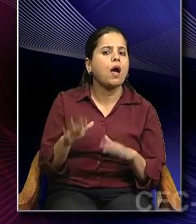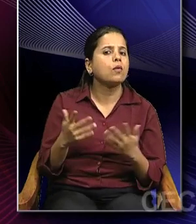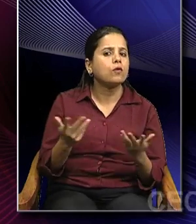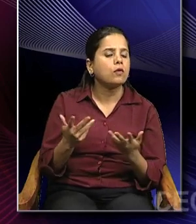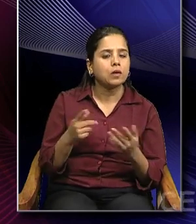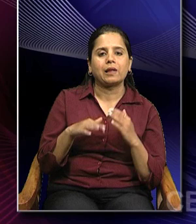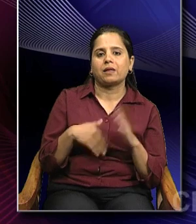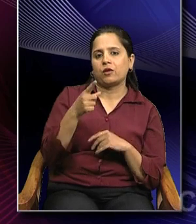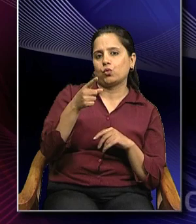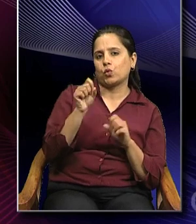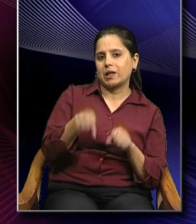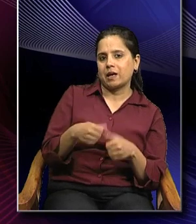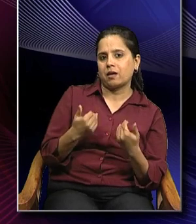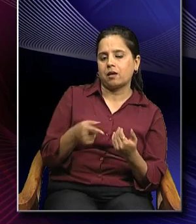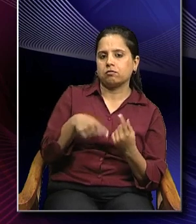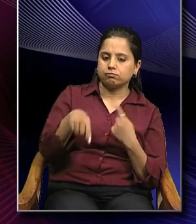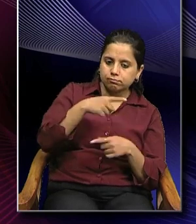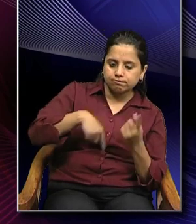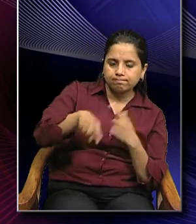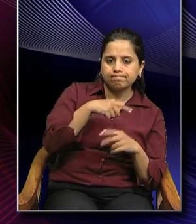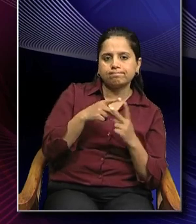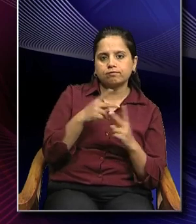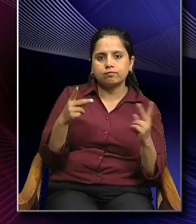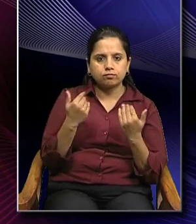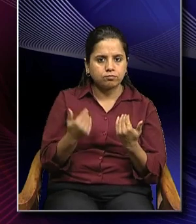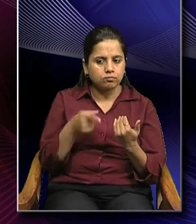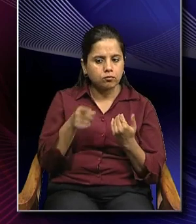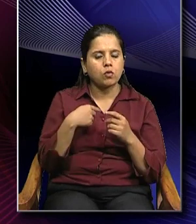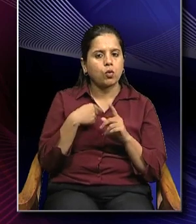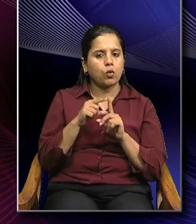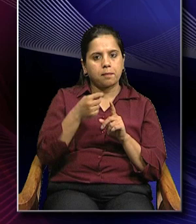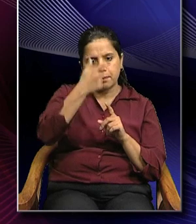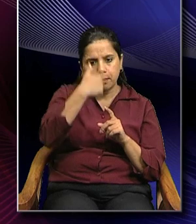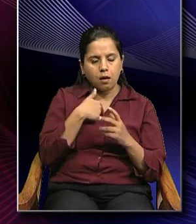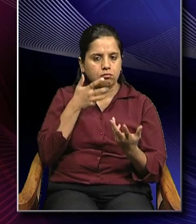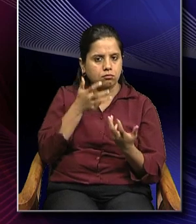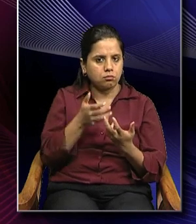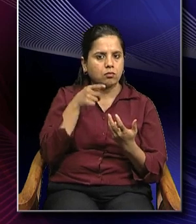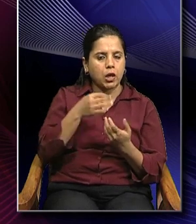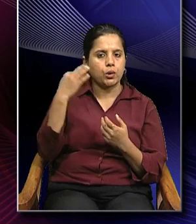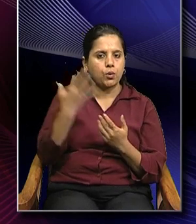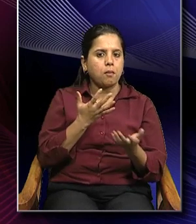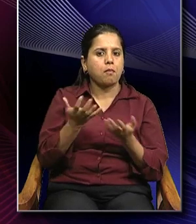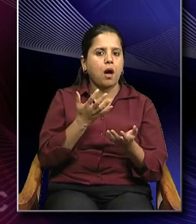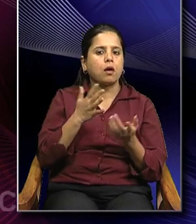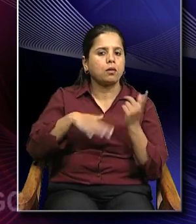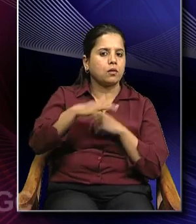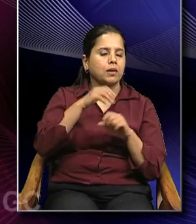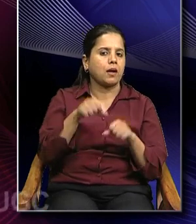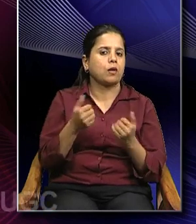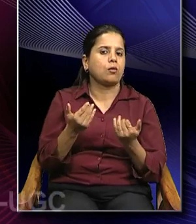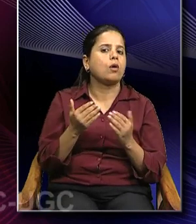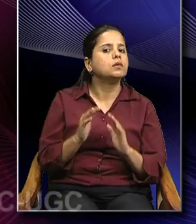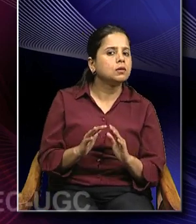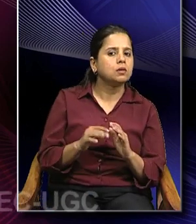then only you can revolve from segmentation and personalization to create a new marketing platform that